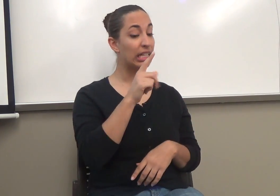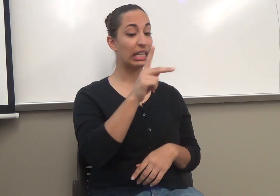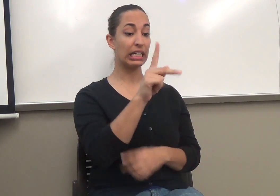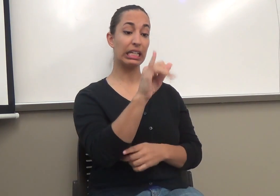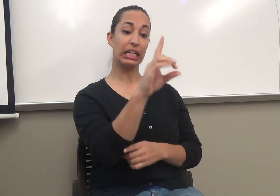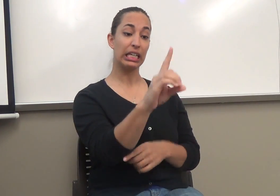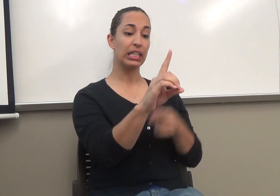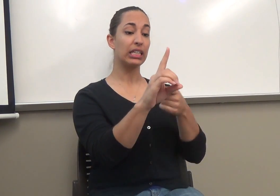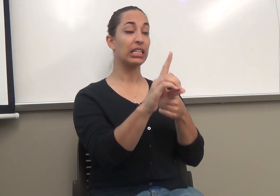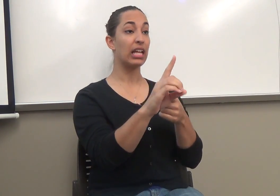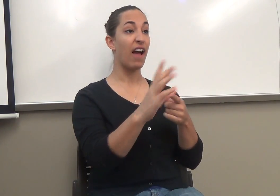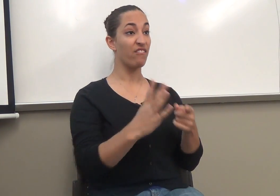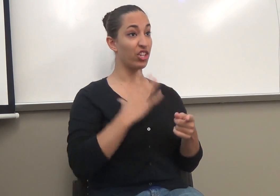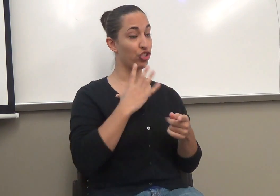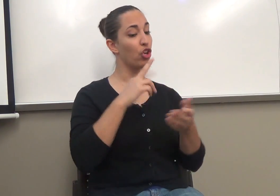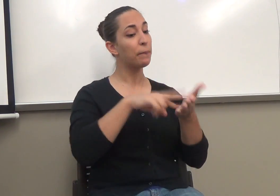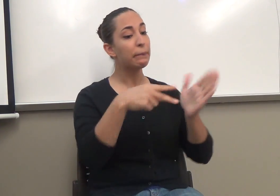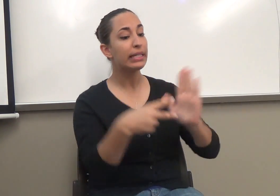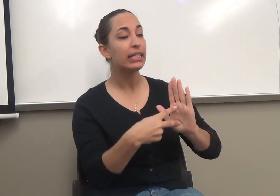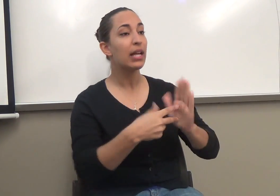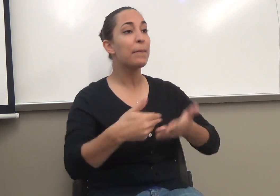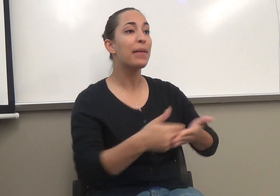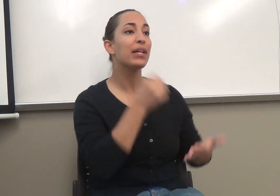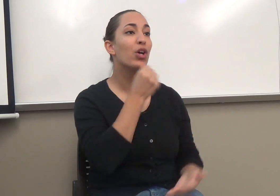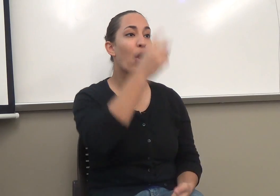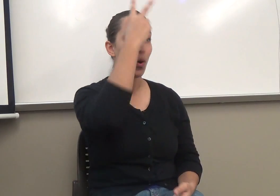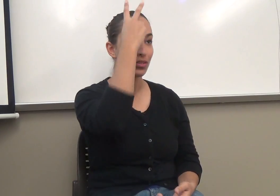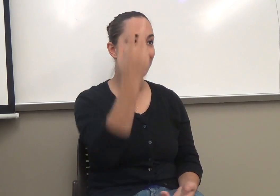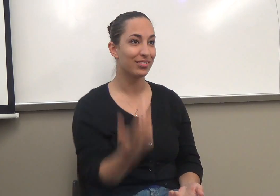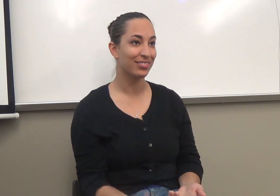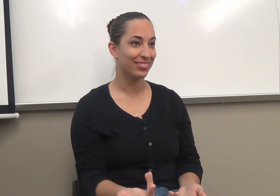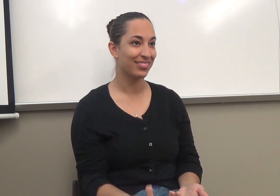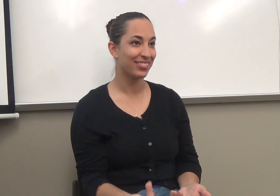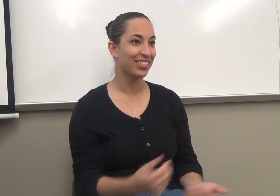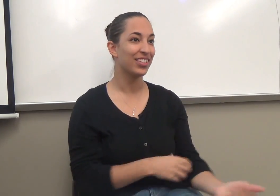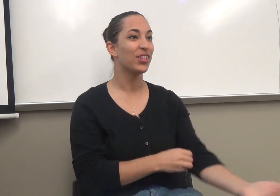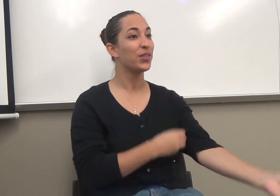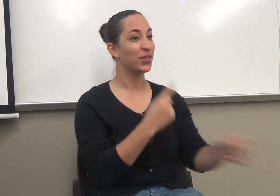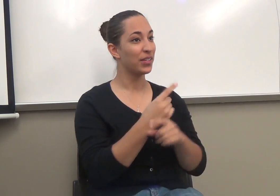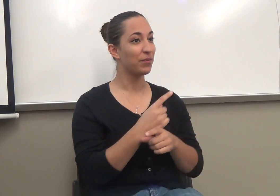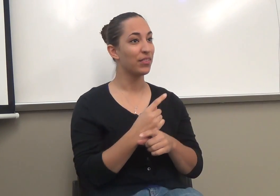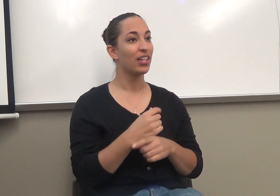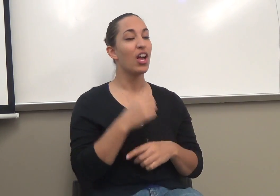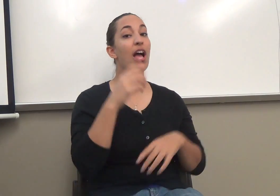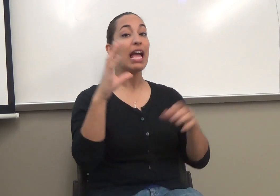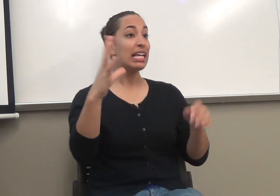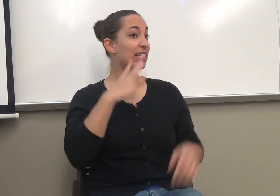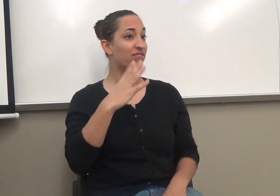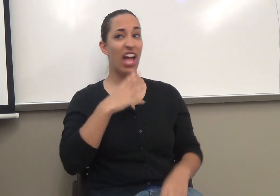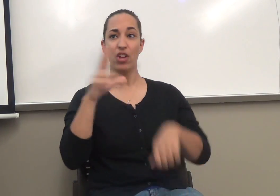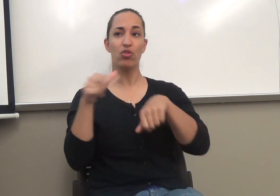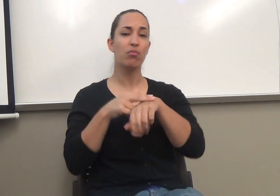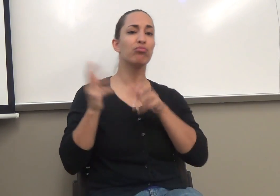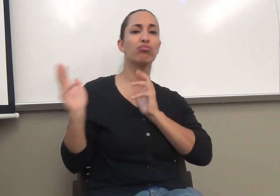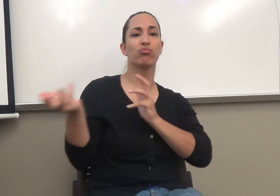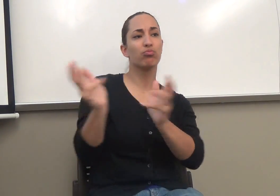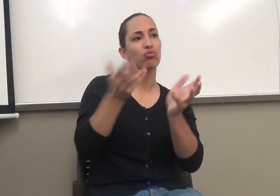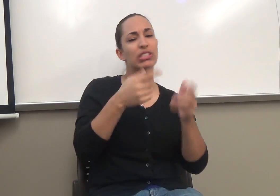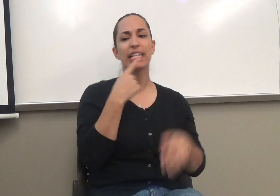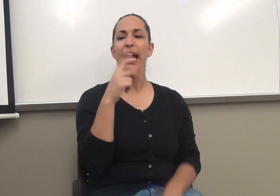life. It's fine in your informal spoken English. Okay,